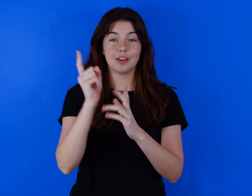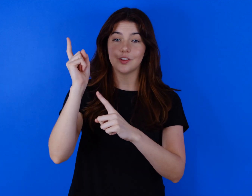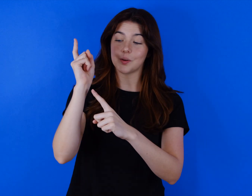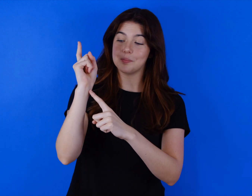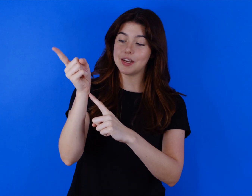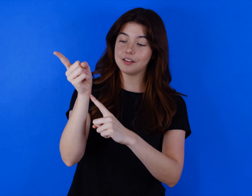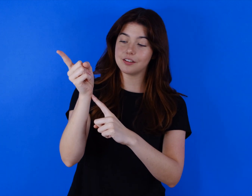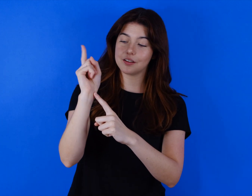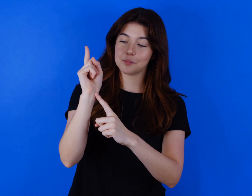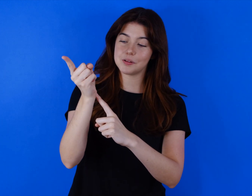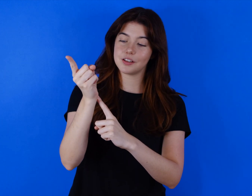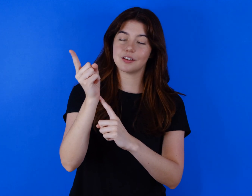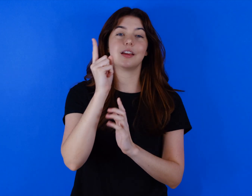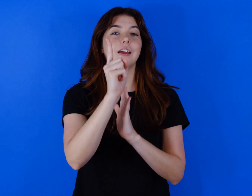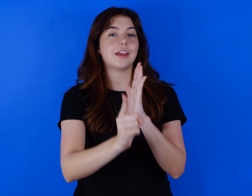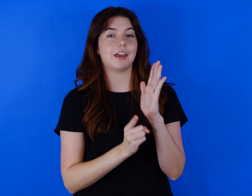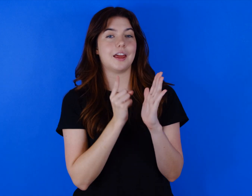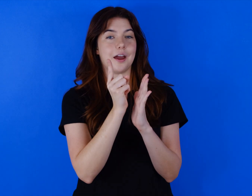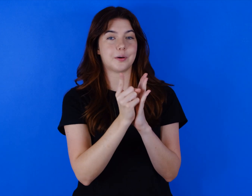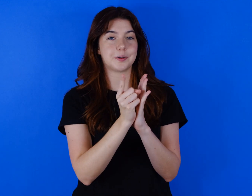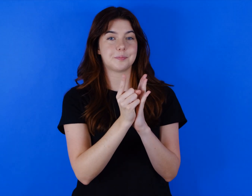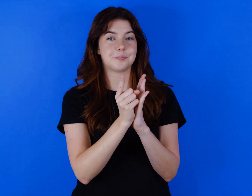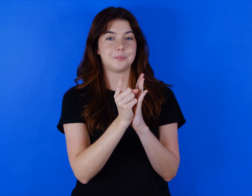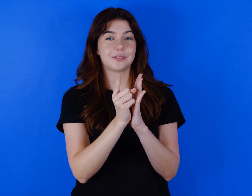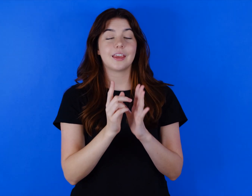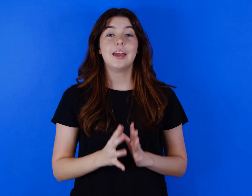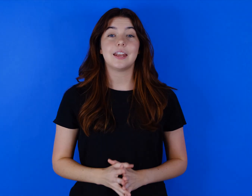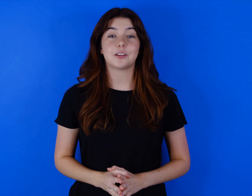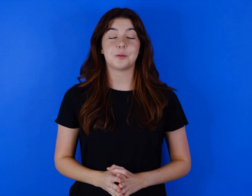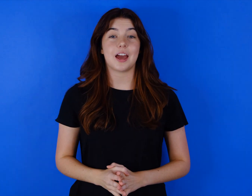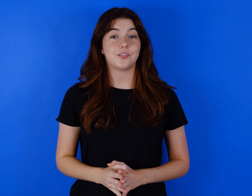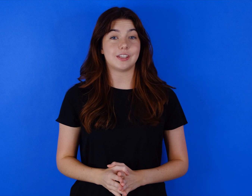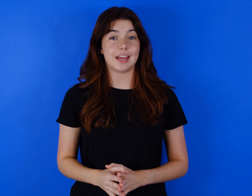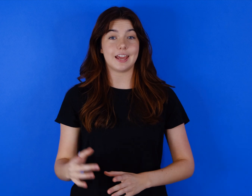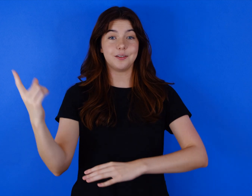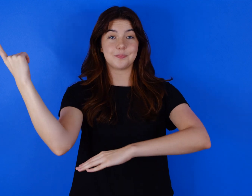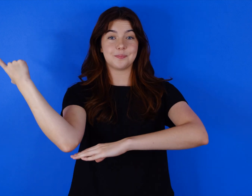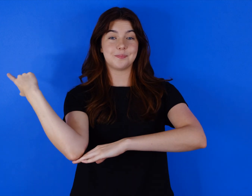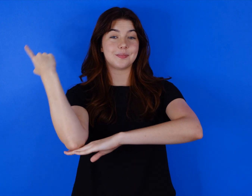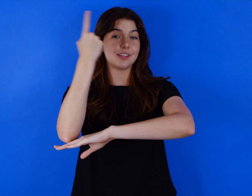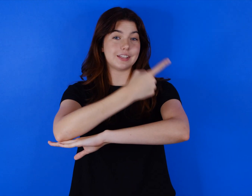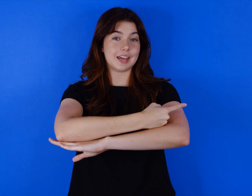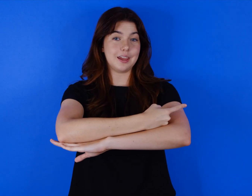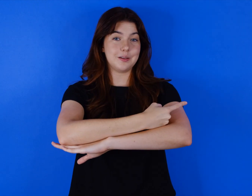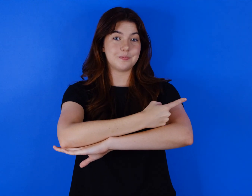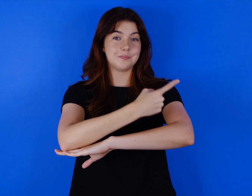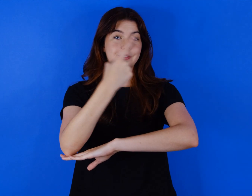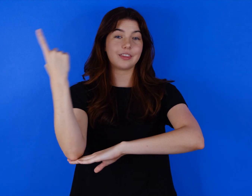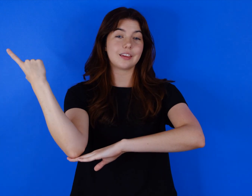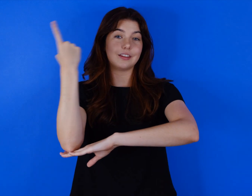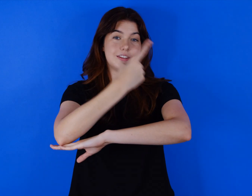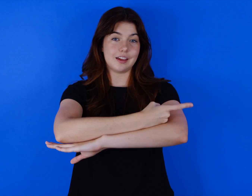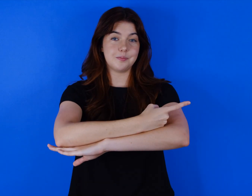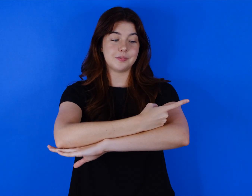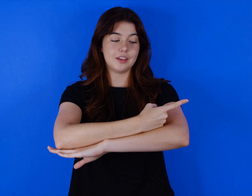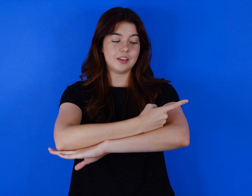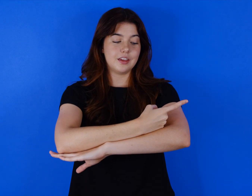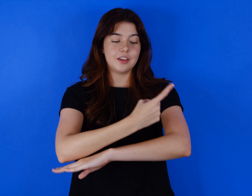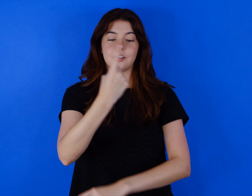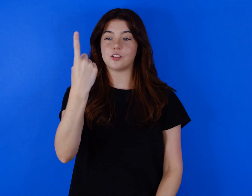So minute, minute, and hour. Next we have day, day, day.